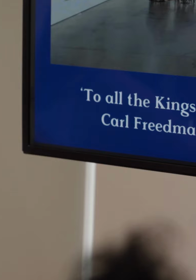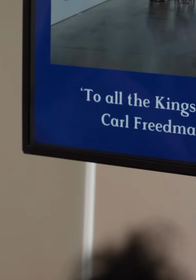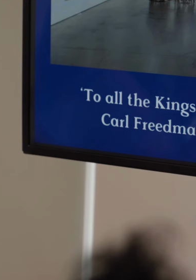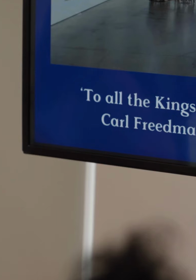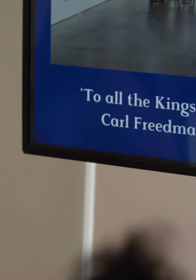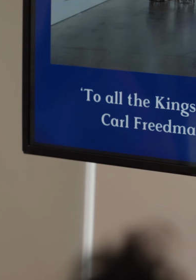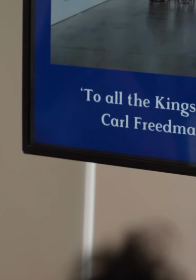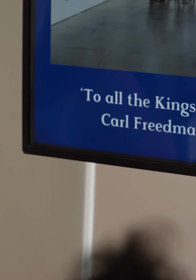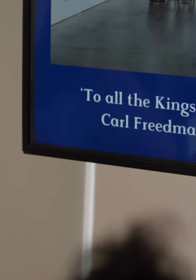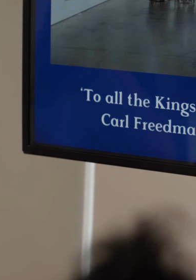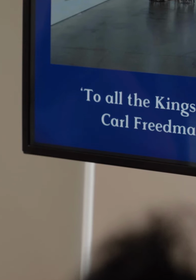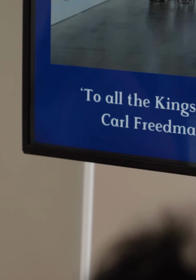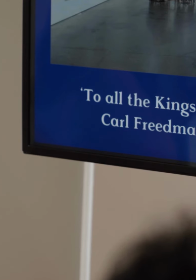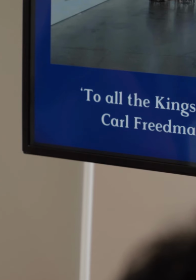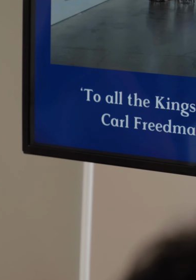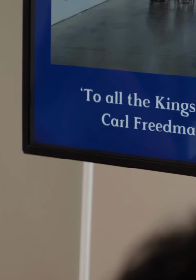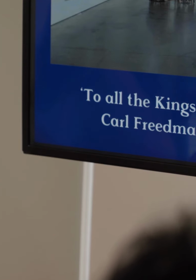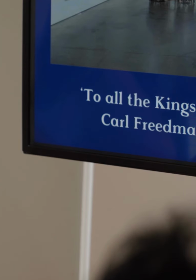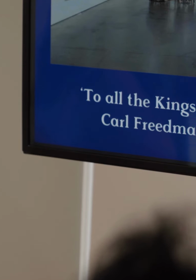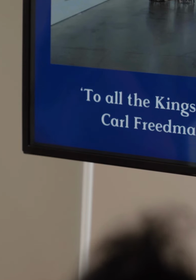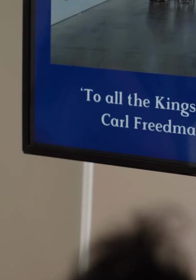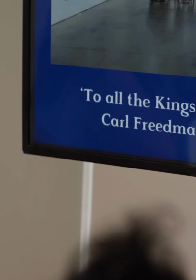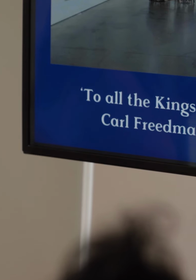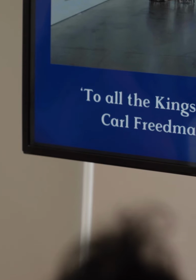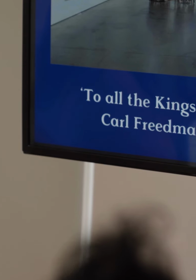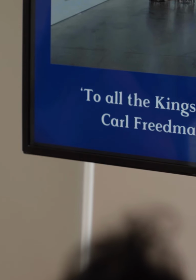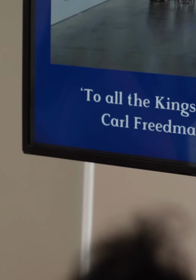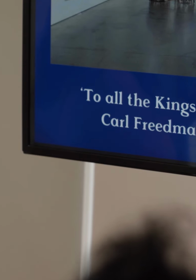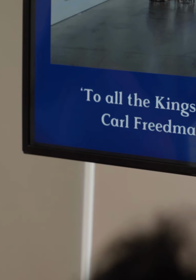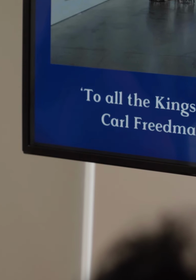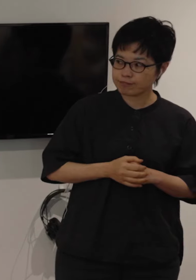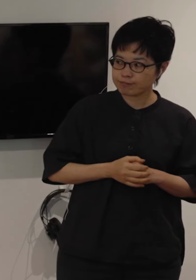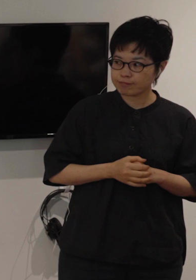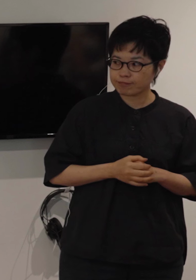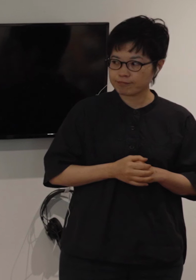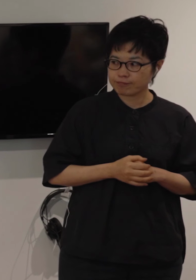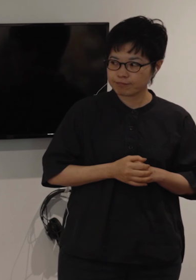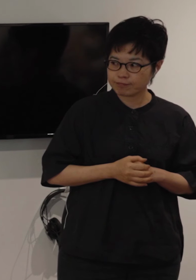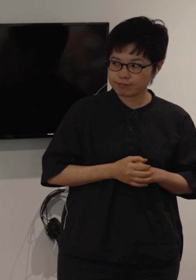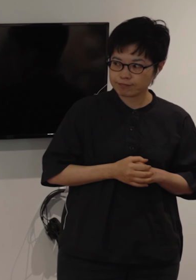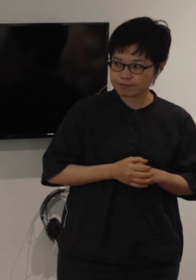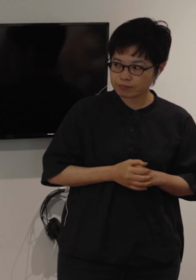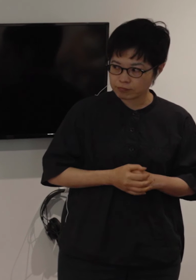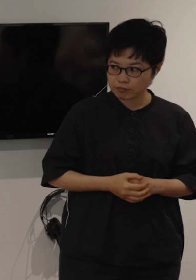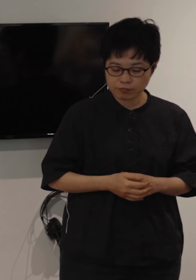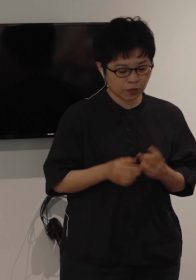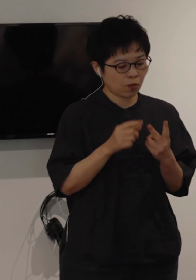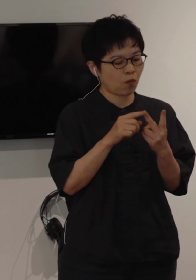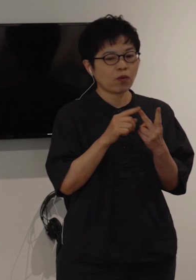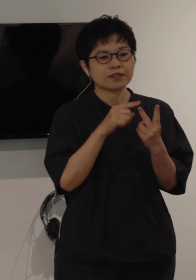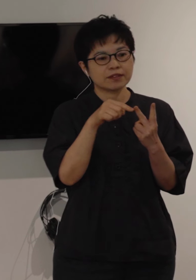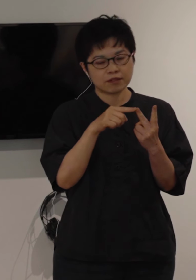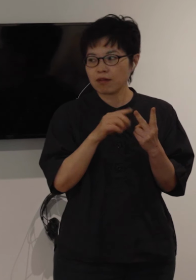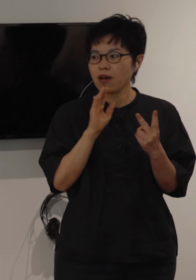spaces, or I pay to hire out a space and I put on an exhibition in that space. This is a really beautiful gallery space